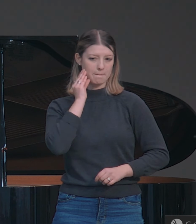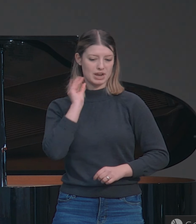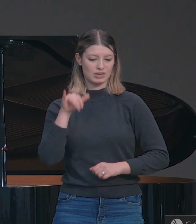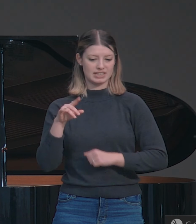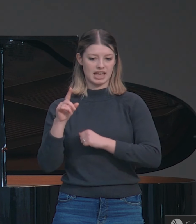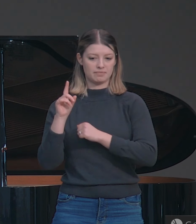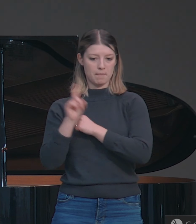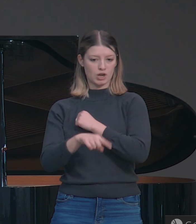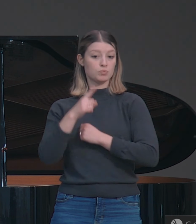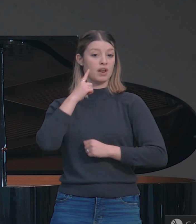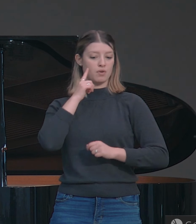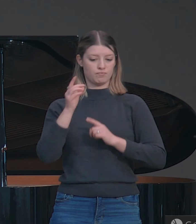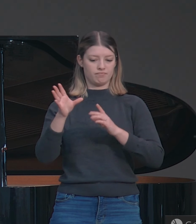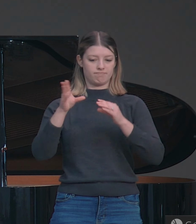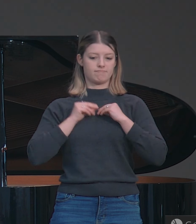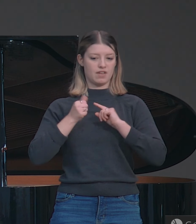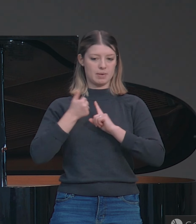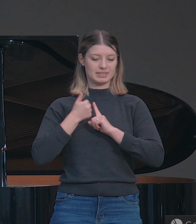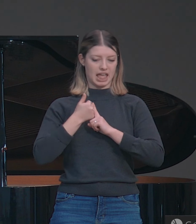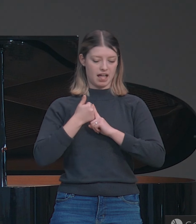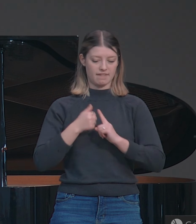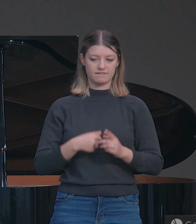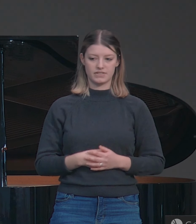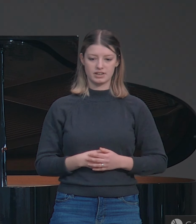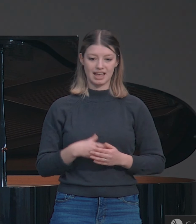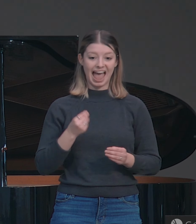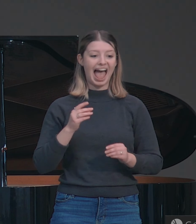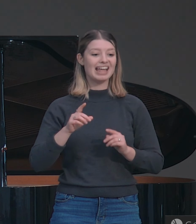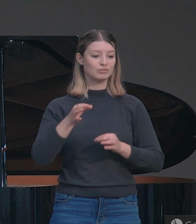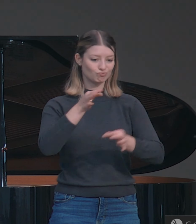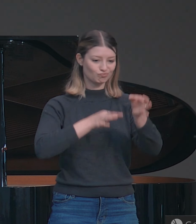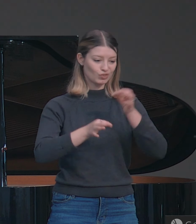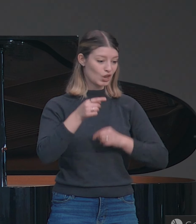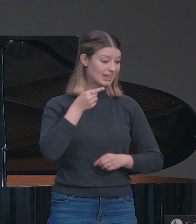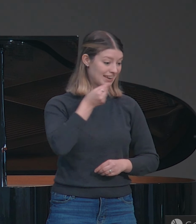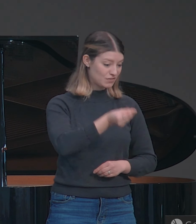himself and offer you forgiveness.